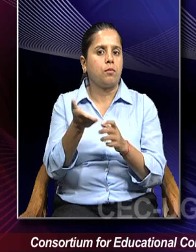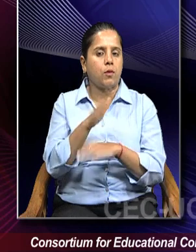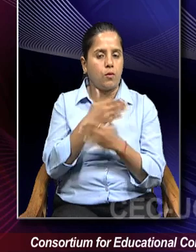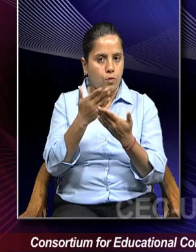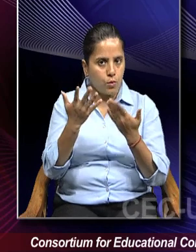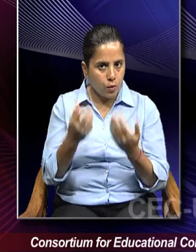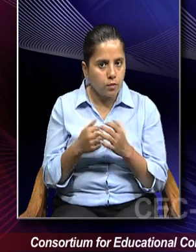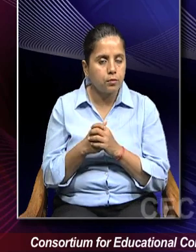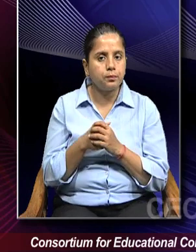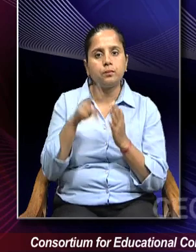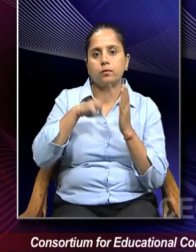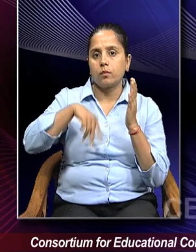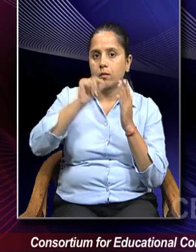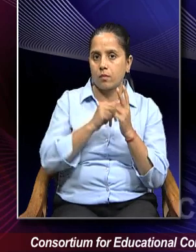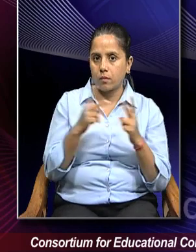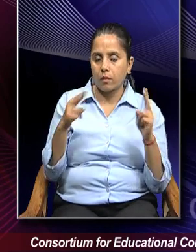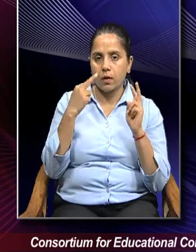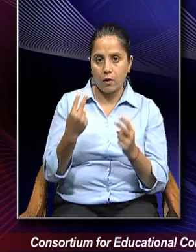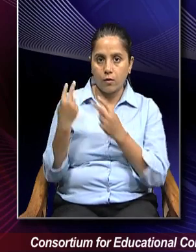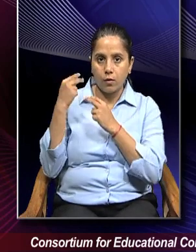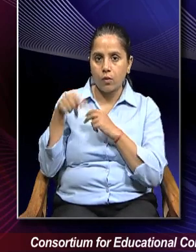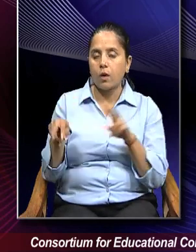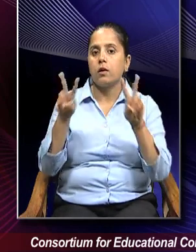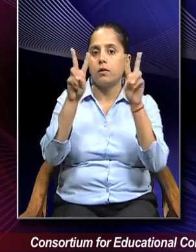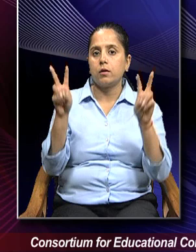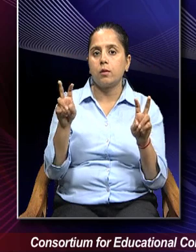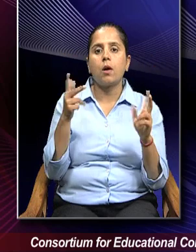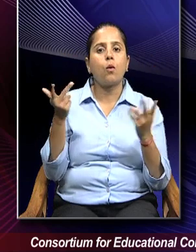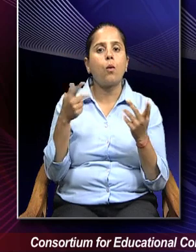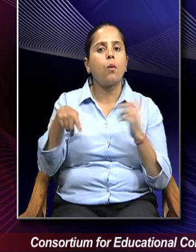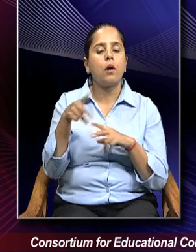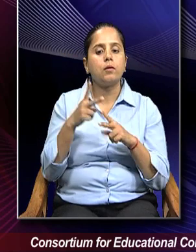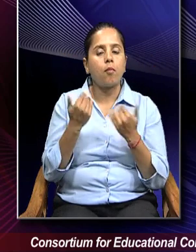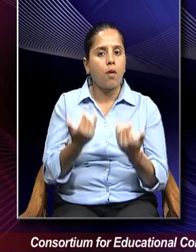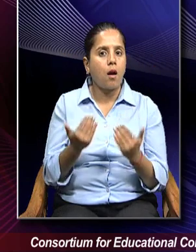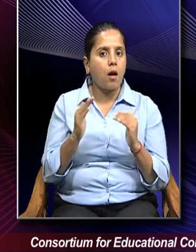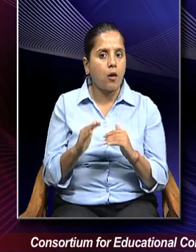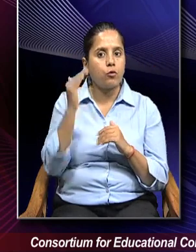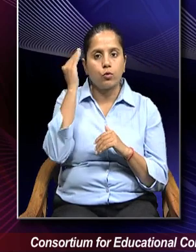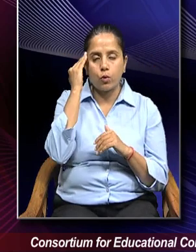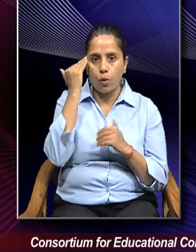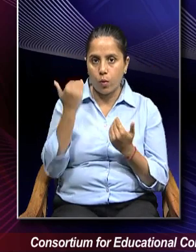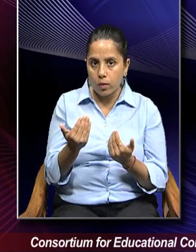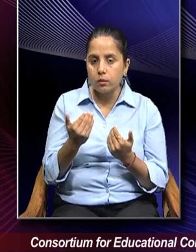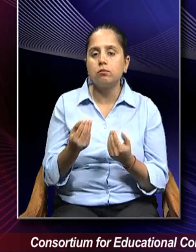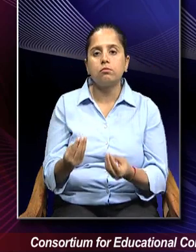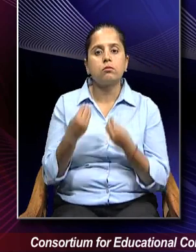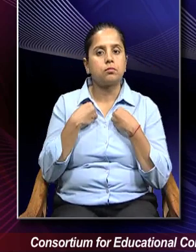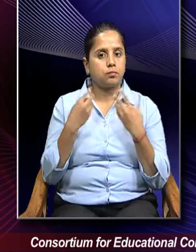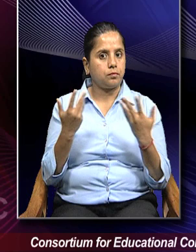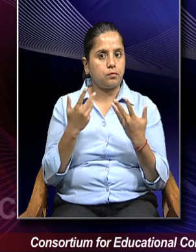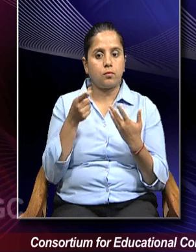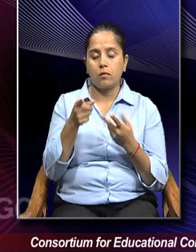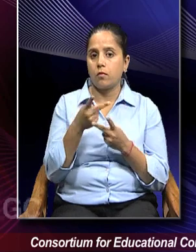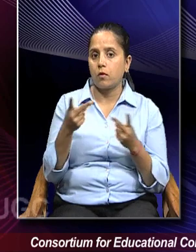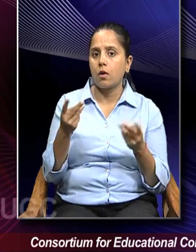in terms of literature review, that on this subject what existing body of knowledge provides us, what it